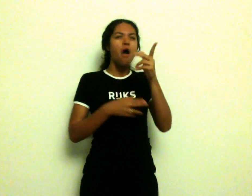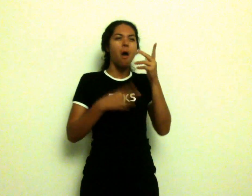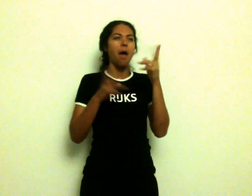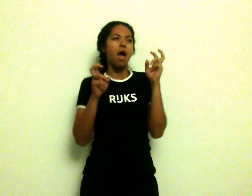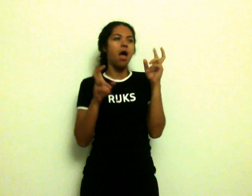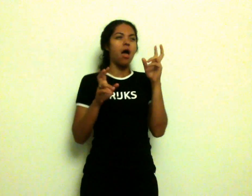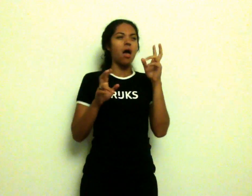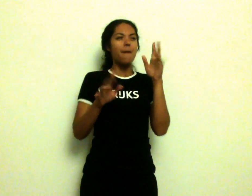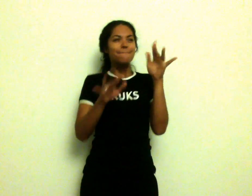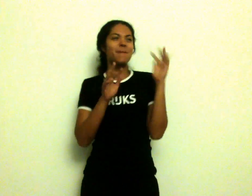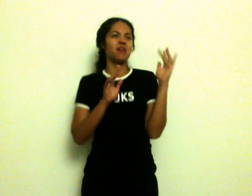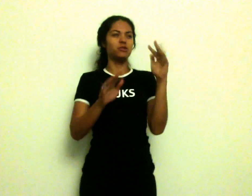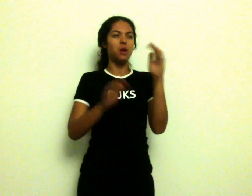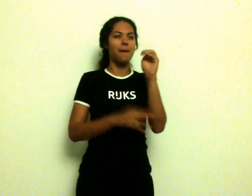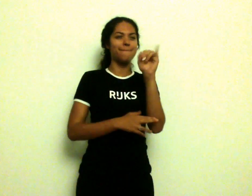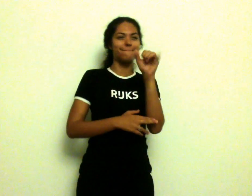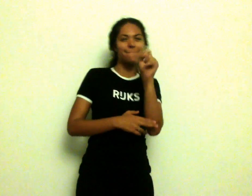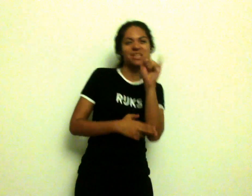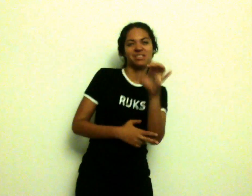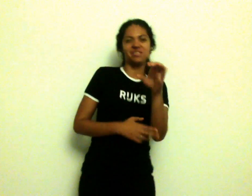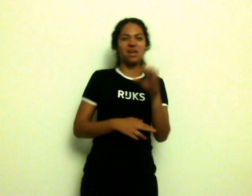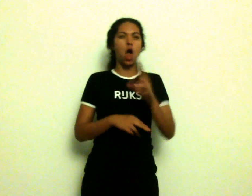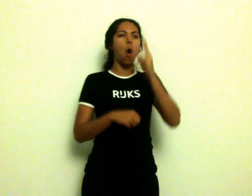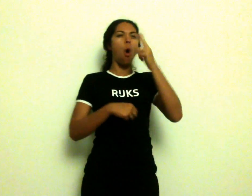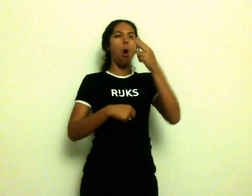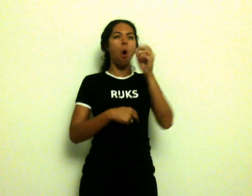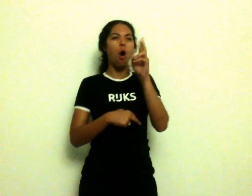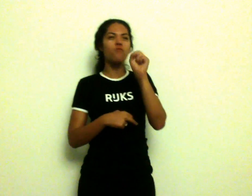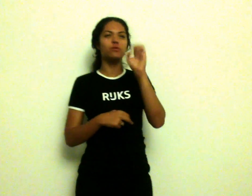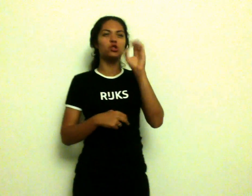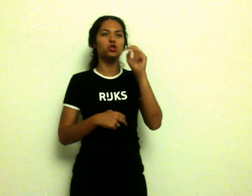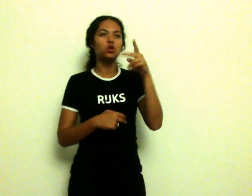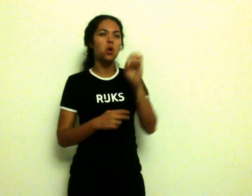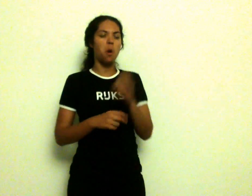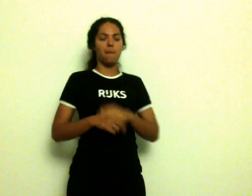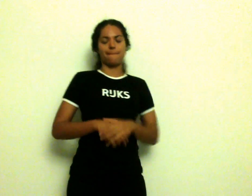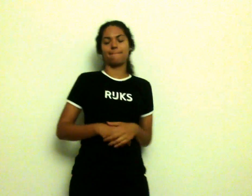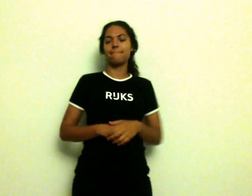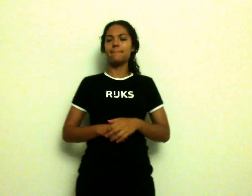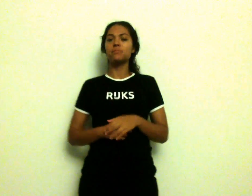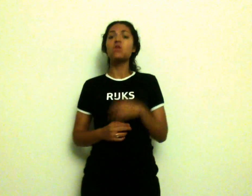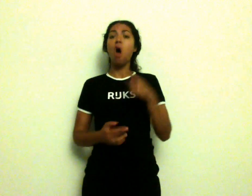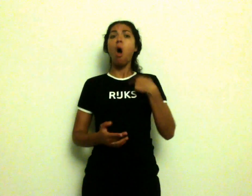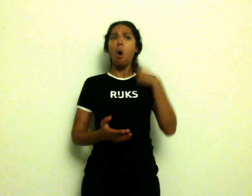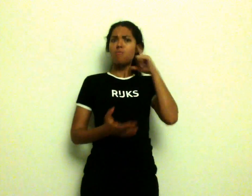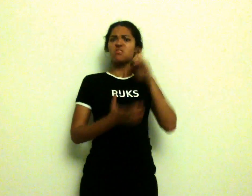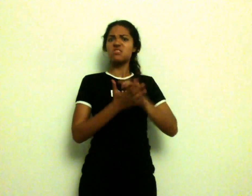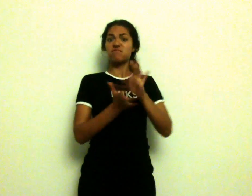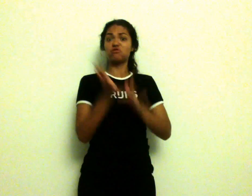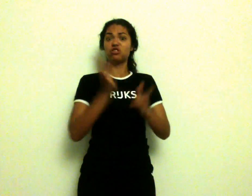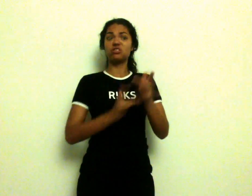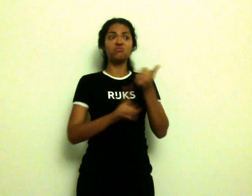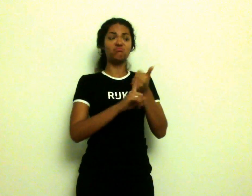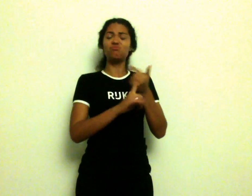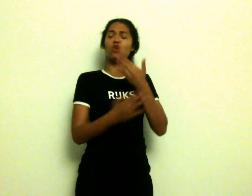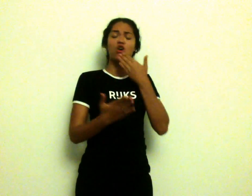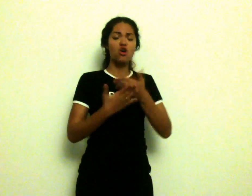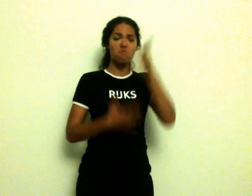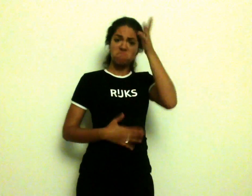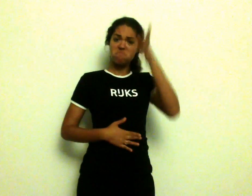and bent spoons. Jesus was a good man, just like Buddha, Muhammad, and ourselves. He was a good moral teacher, although we think some of his good morals were really